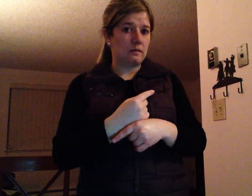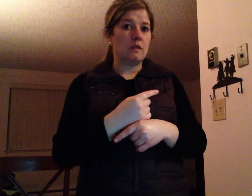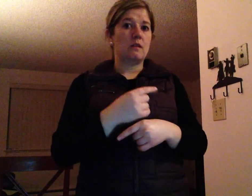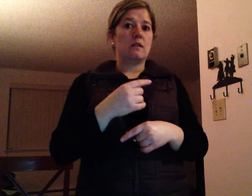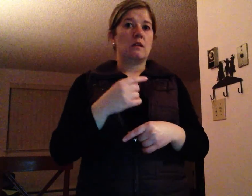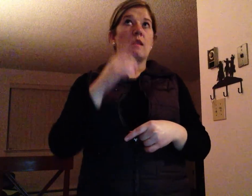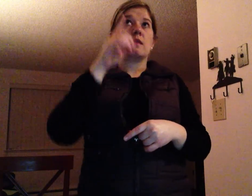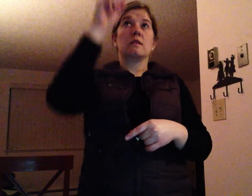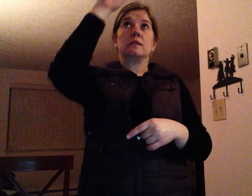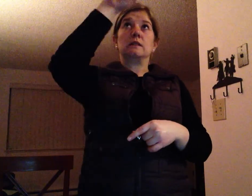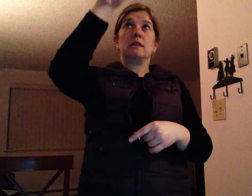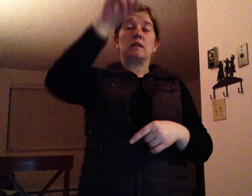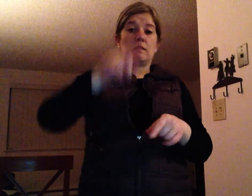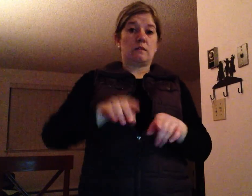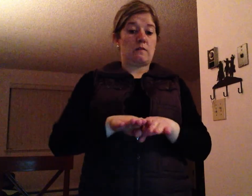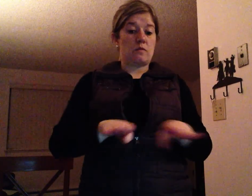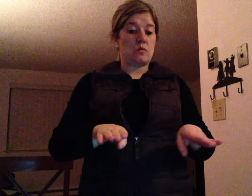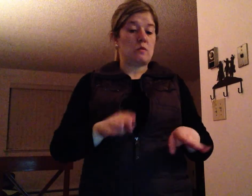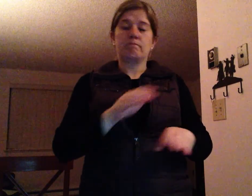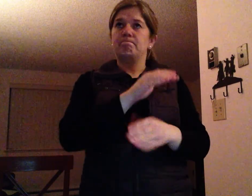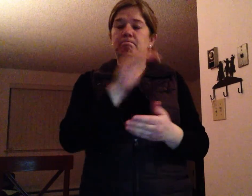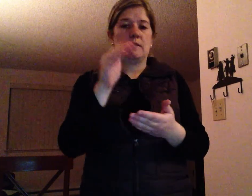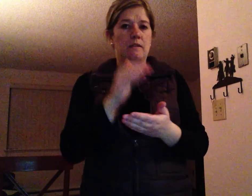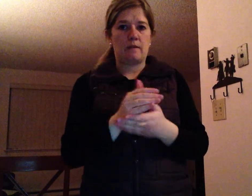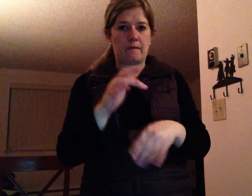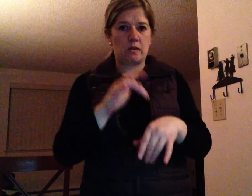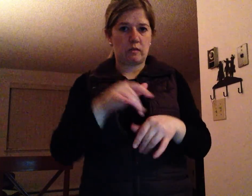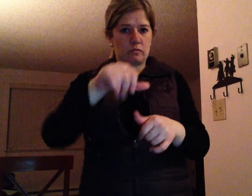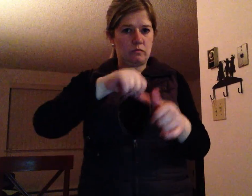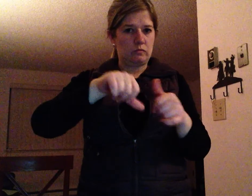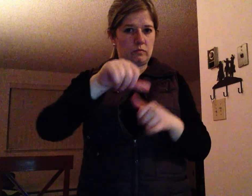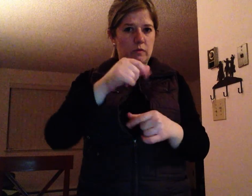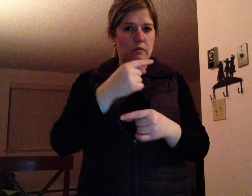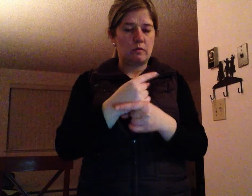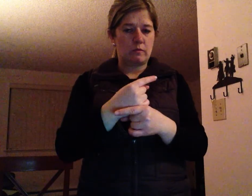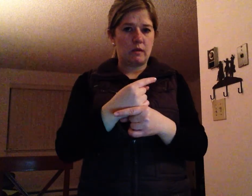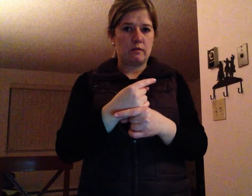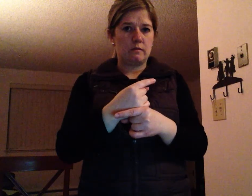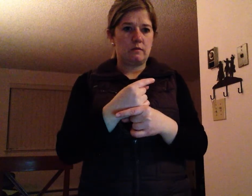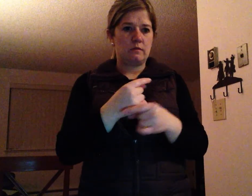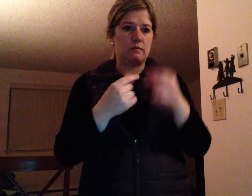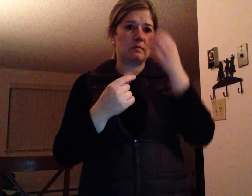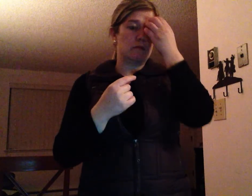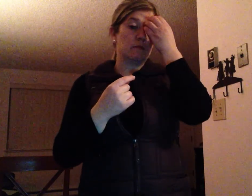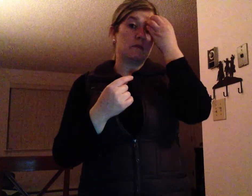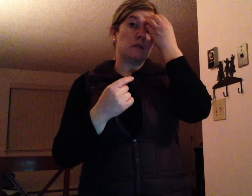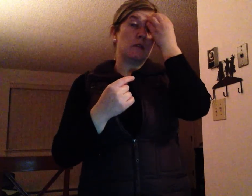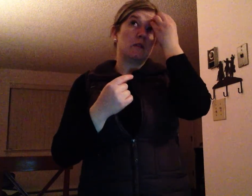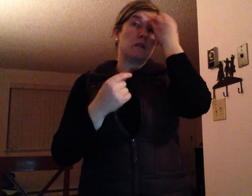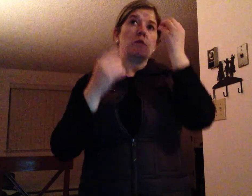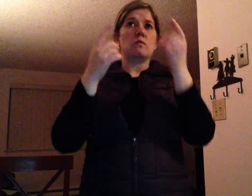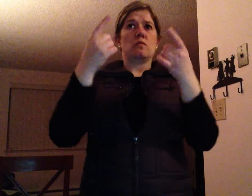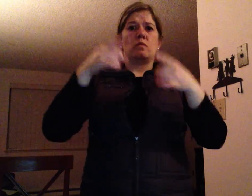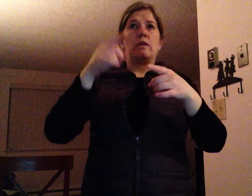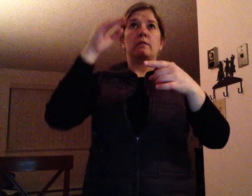lines don't touch. Yep. When it meets the side. Well, when it meets the side, we're at a different thing. If it falls down.